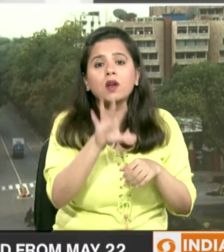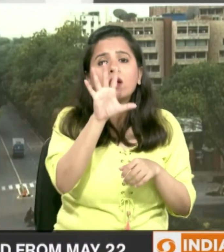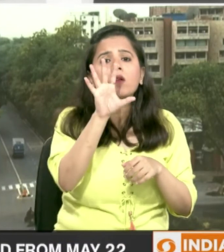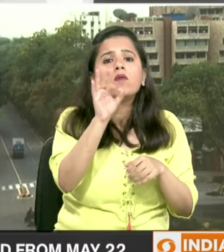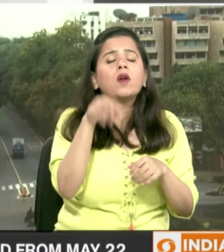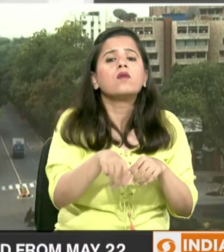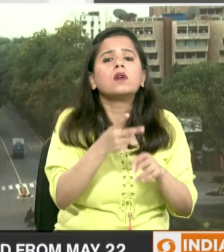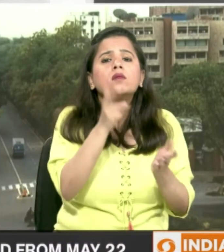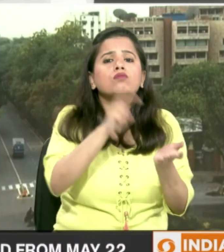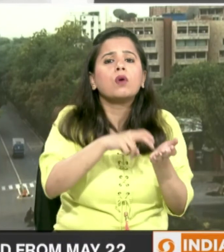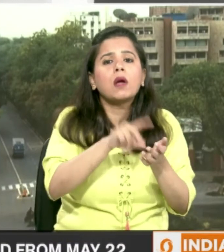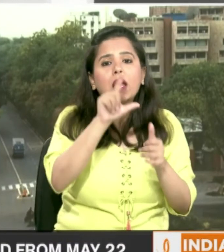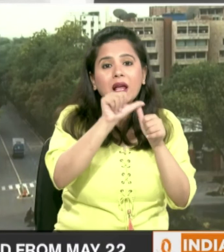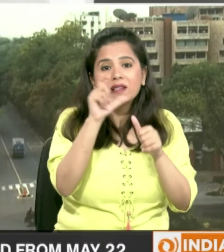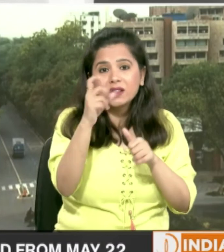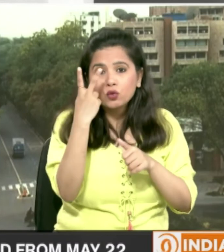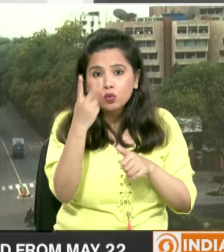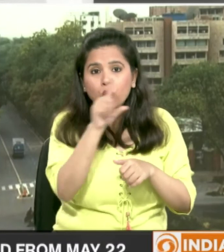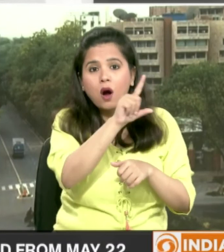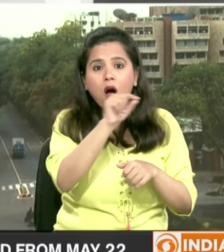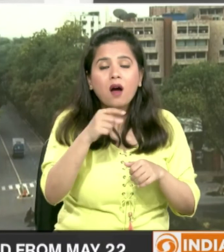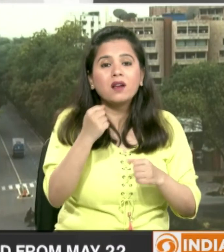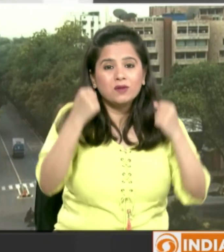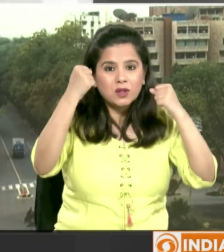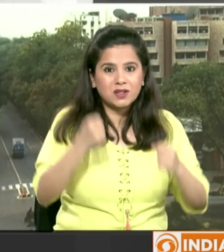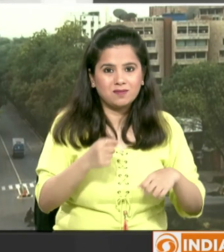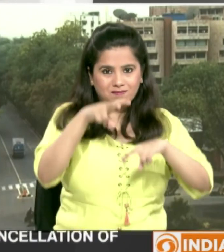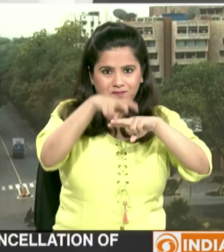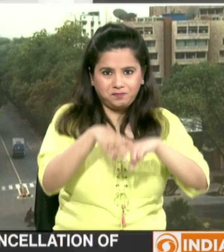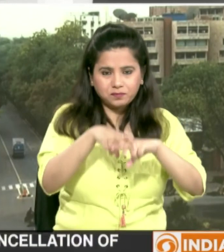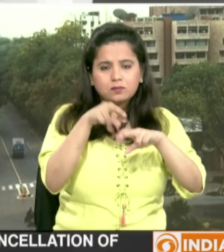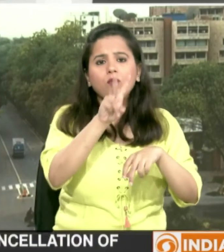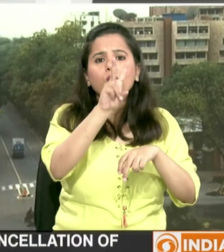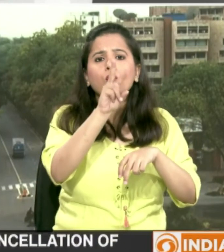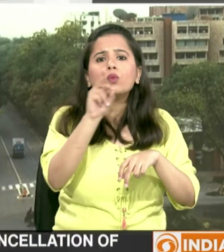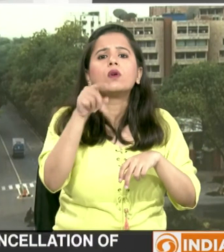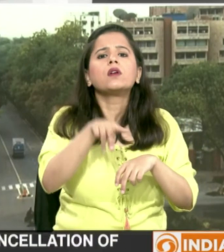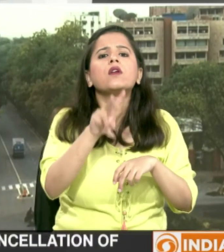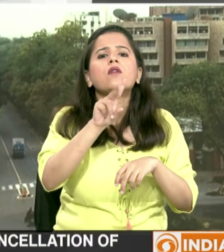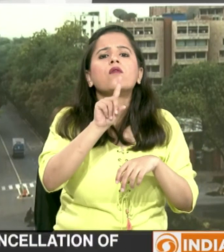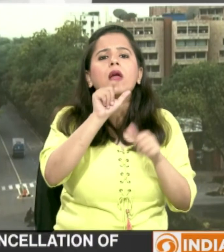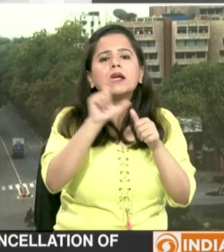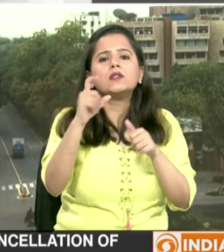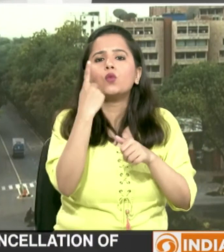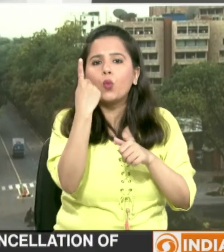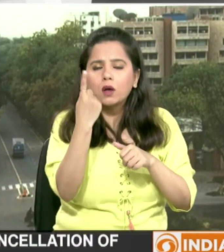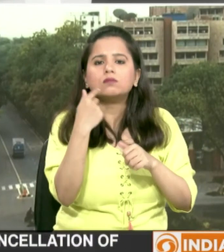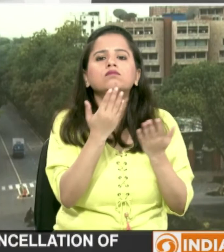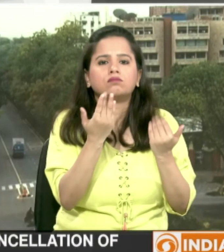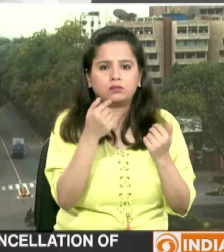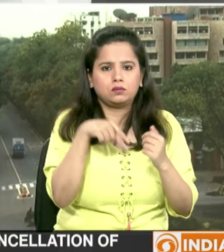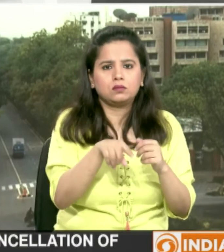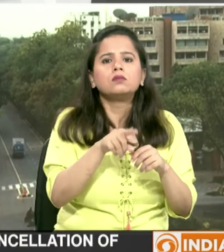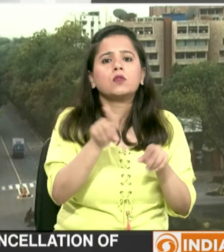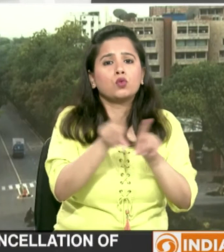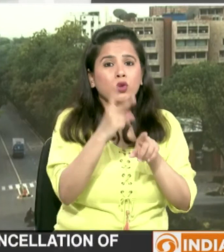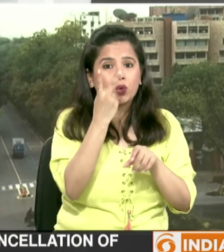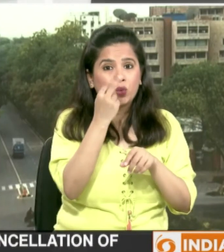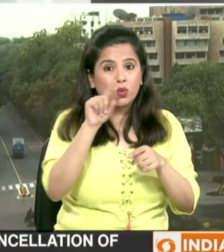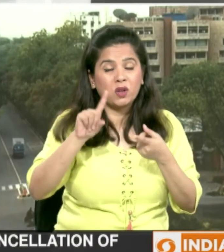for AC2 tier, 100 for car chair, and 20 for the first class AC. Also, 20